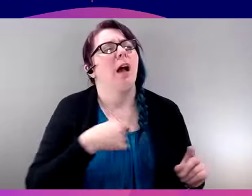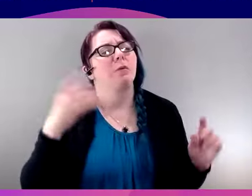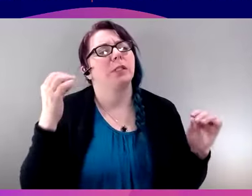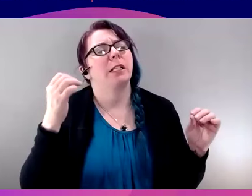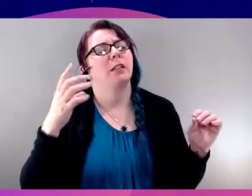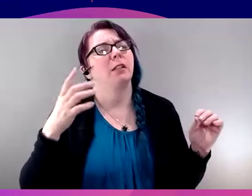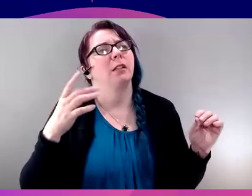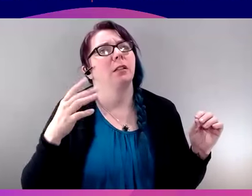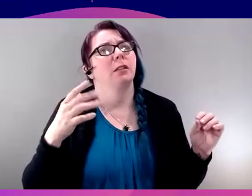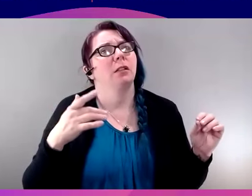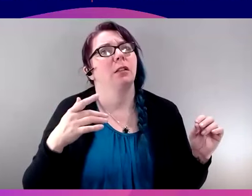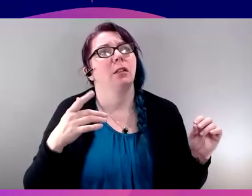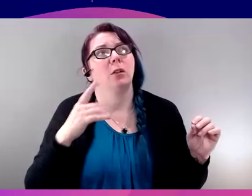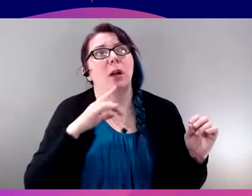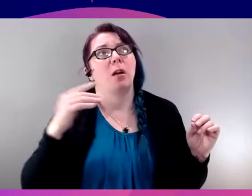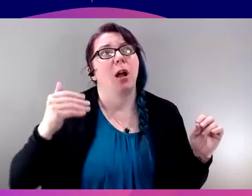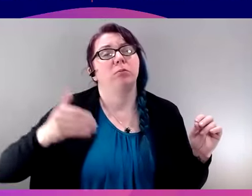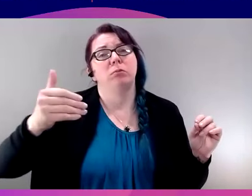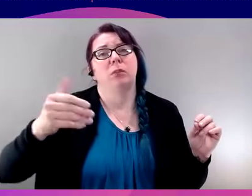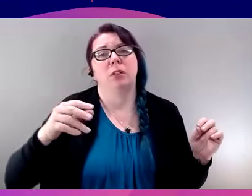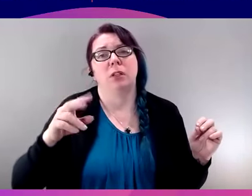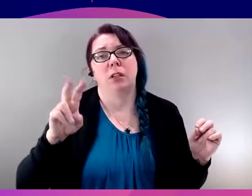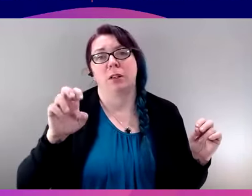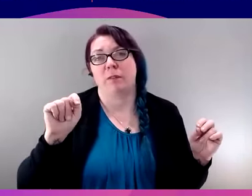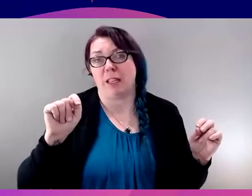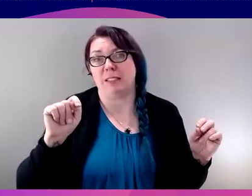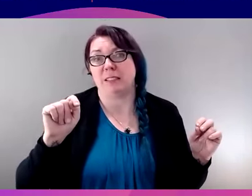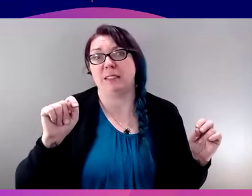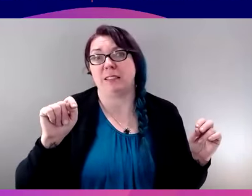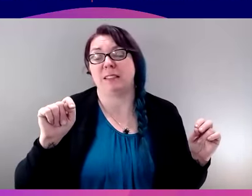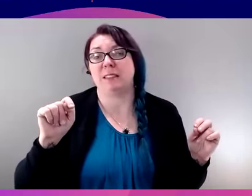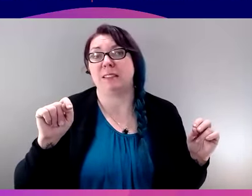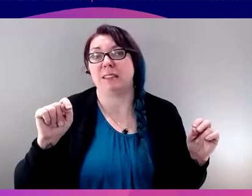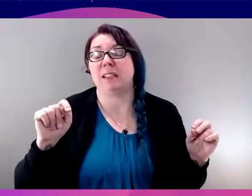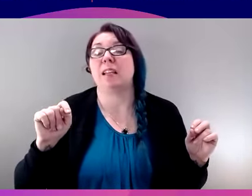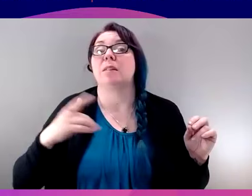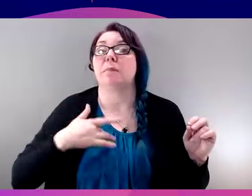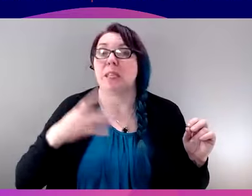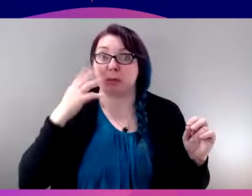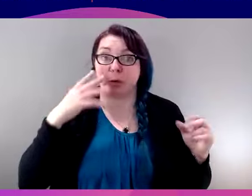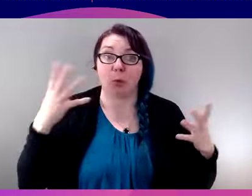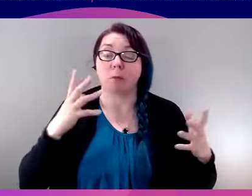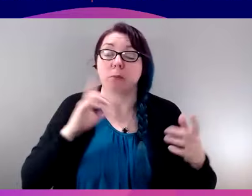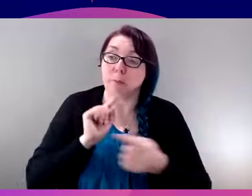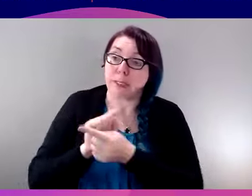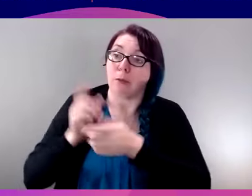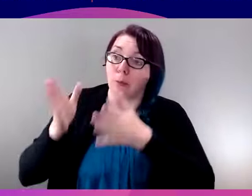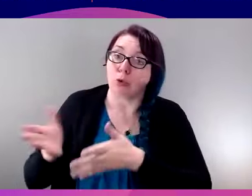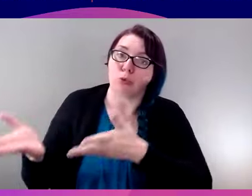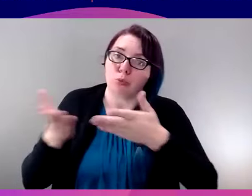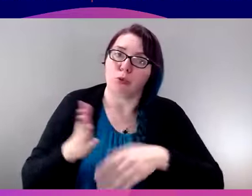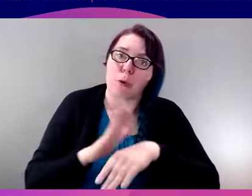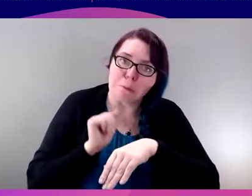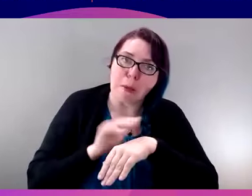folks may actually experience like disclosures from survivors that they're experiencing violence, or they may recognize signs